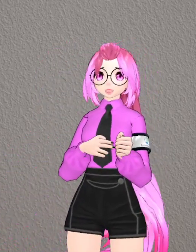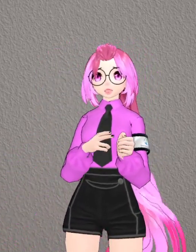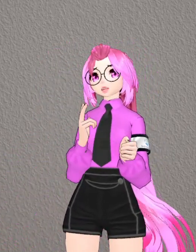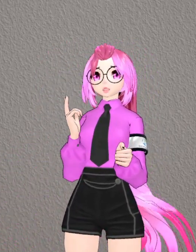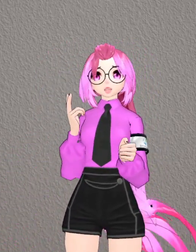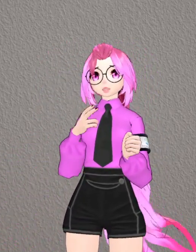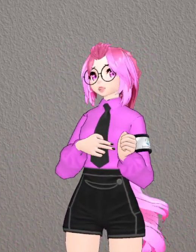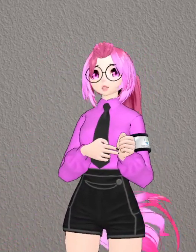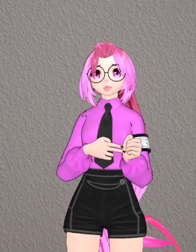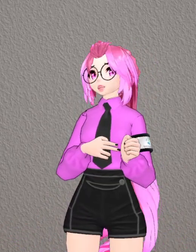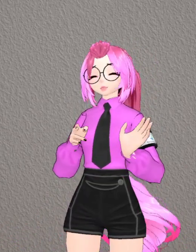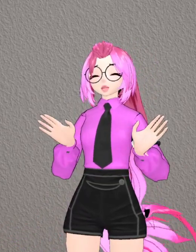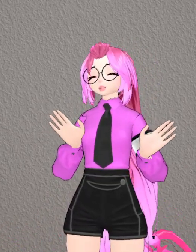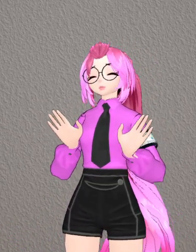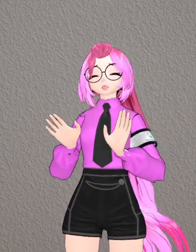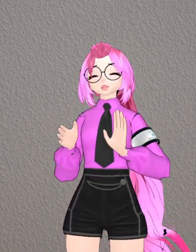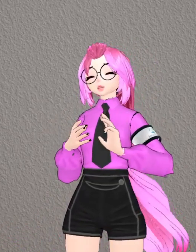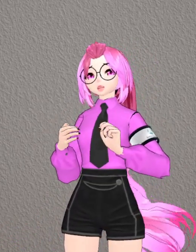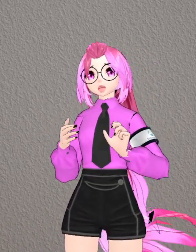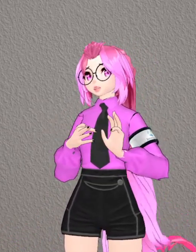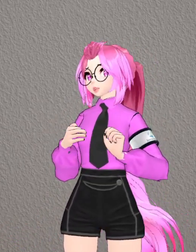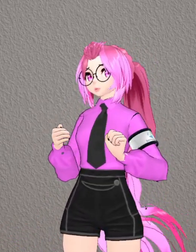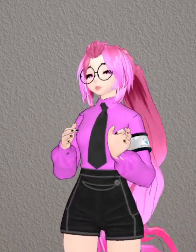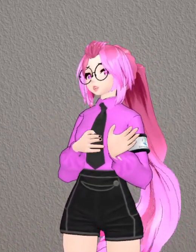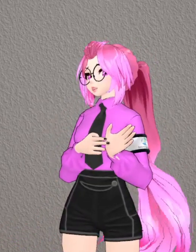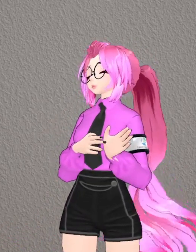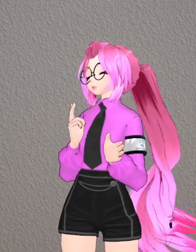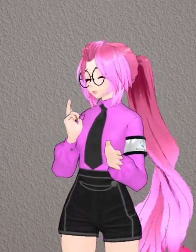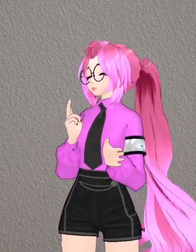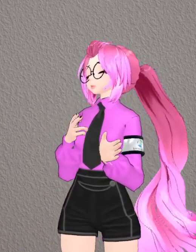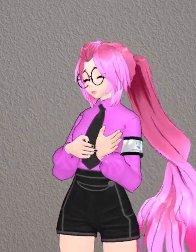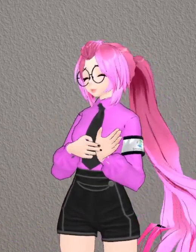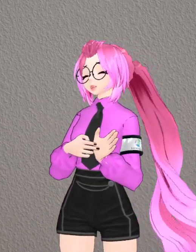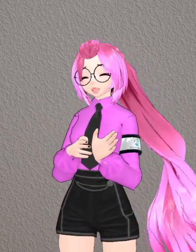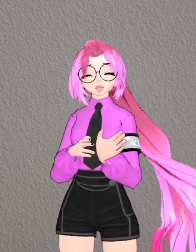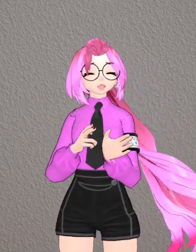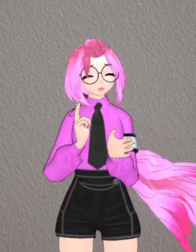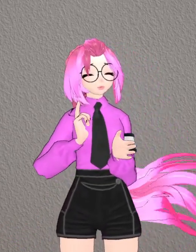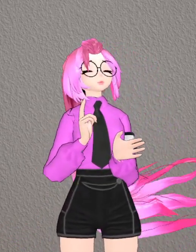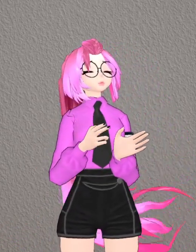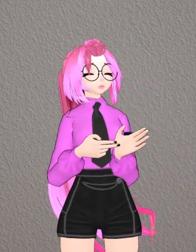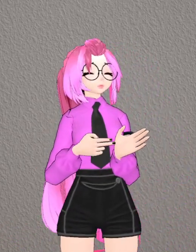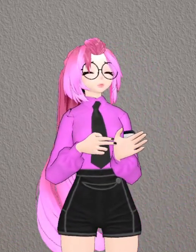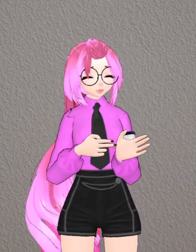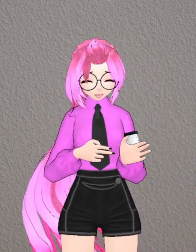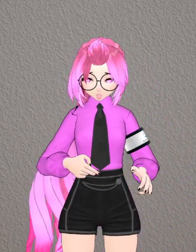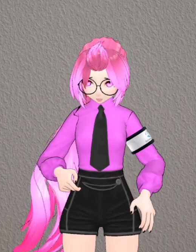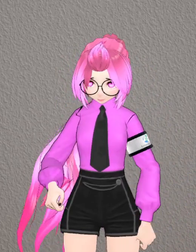somebody, hey, I need to leave and come back, I'm really lagging, right? Rejoin. Does